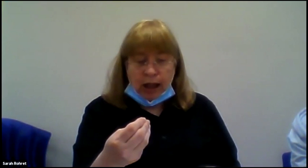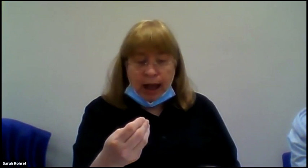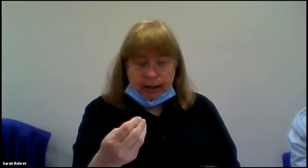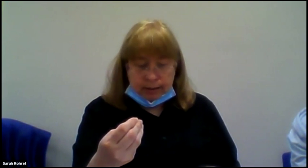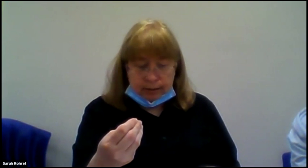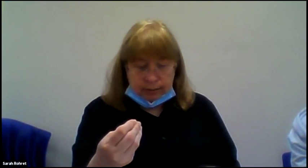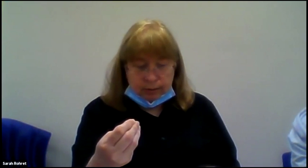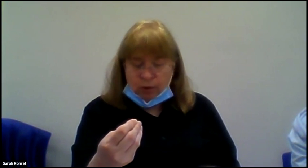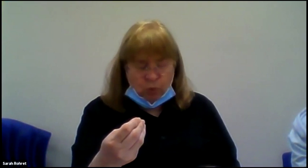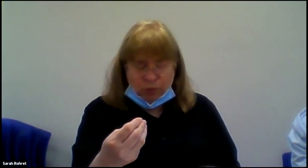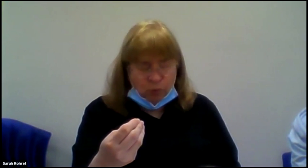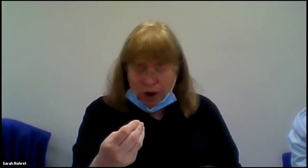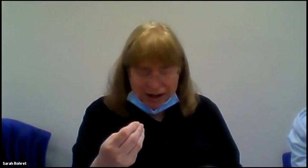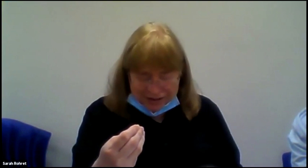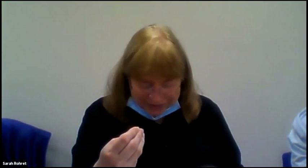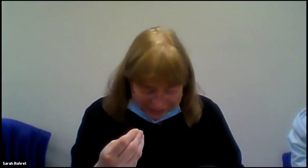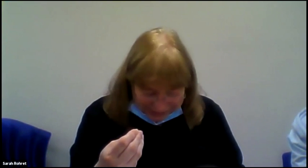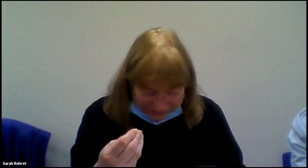Light or white.